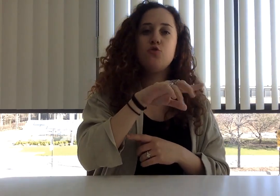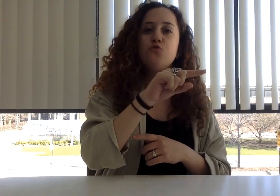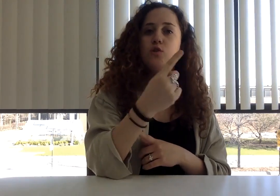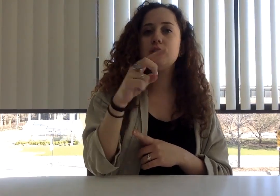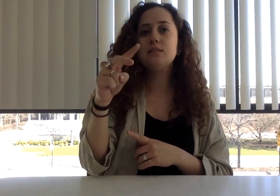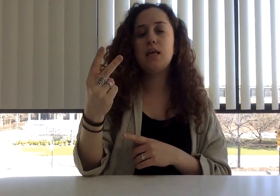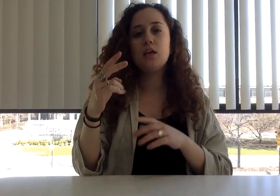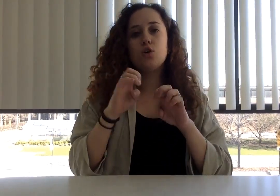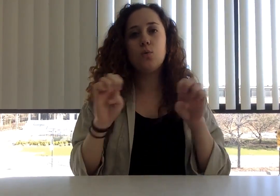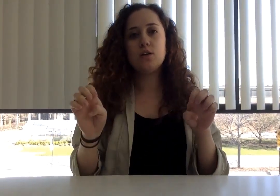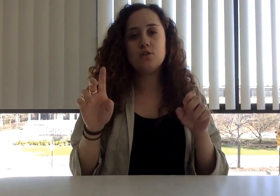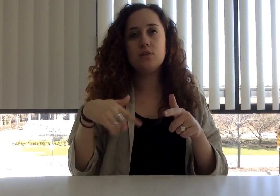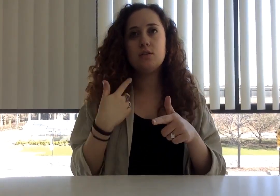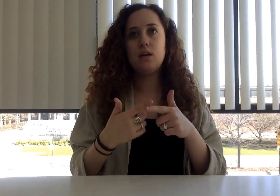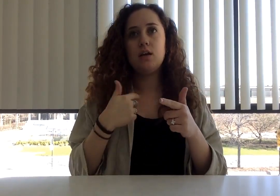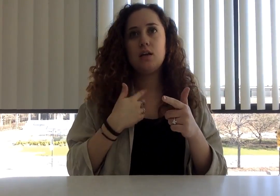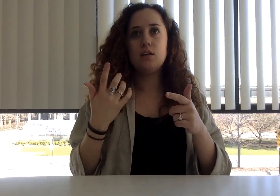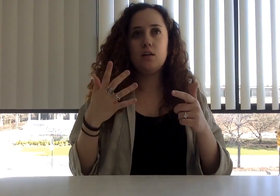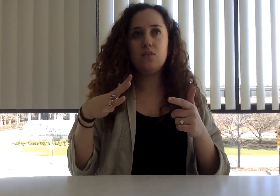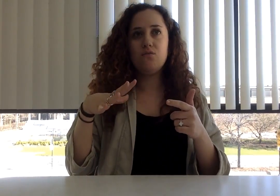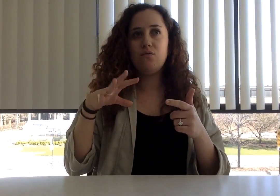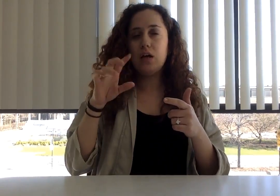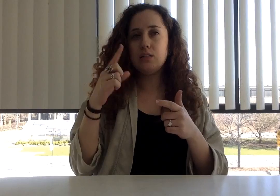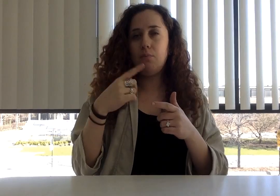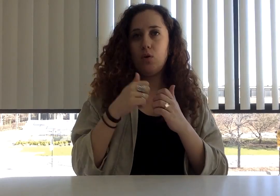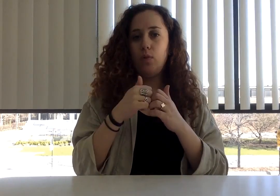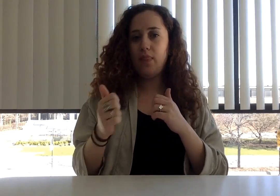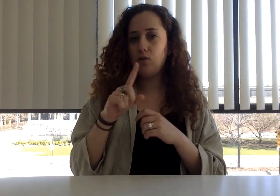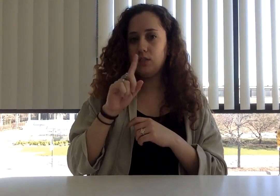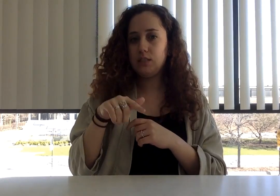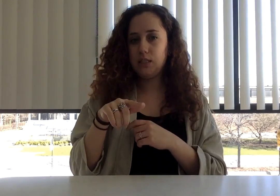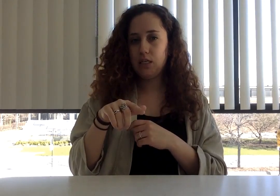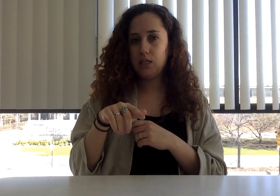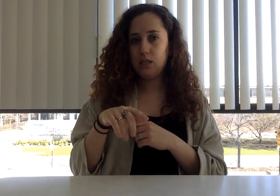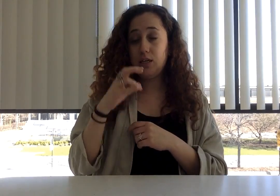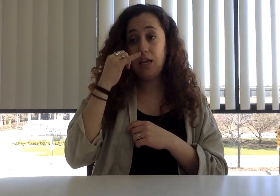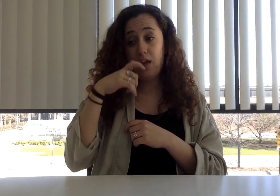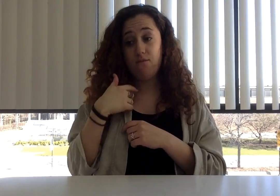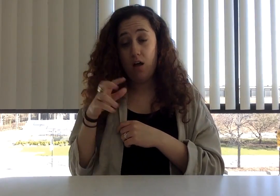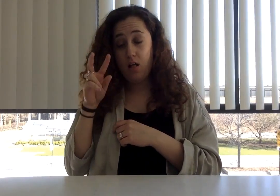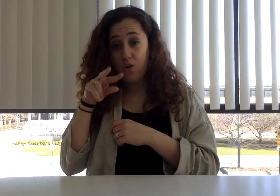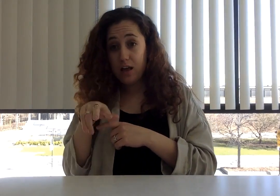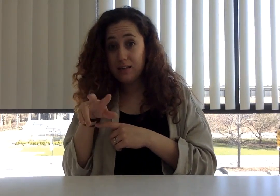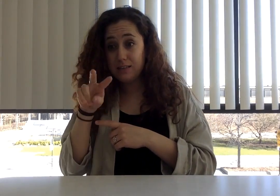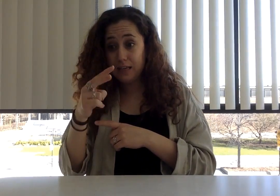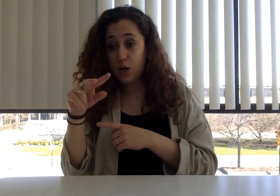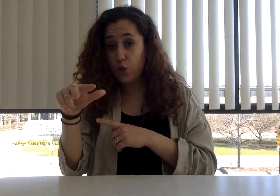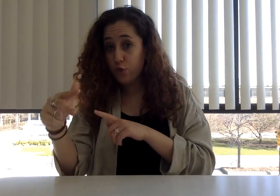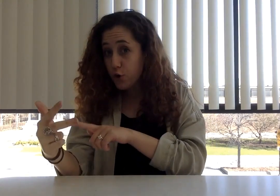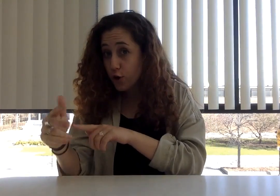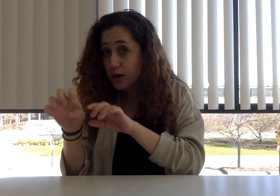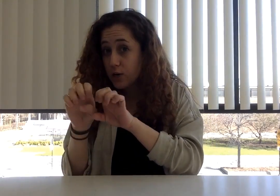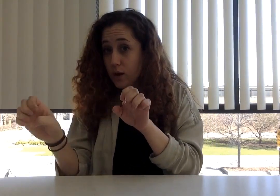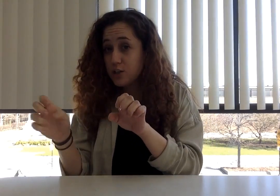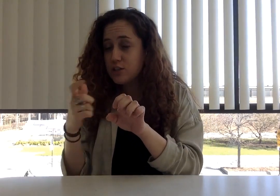that has no z in it. If I take the second and third equations, I can easily combine those and get a new equation that has no z